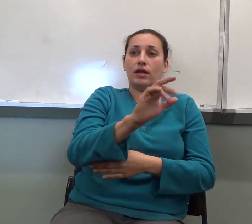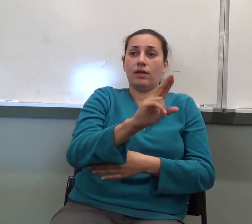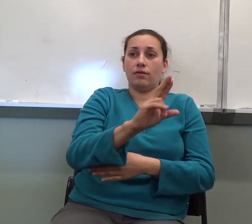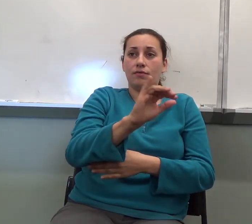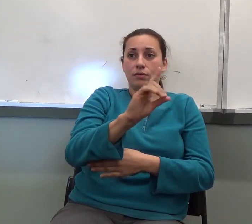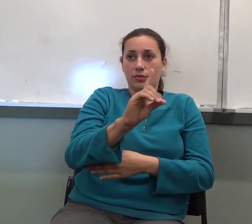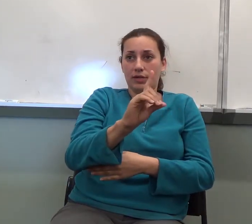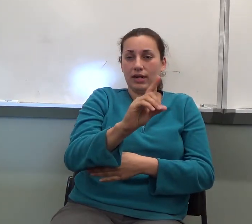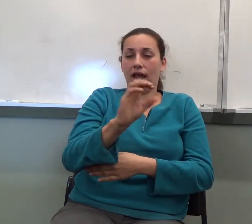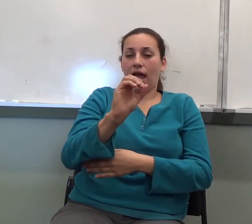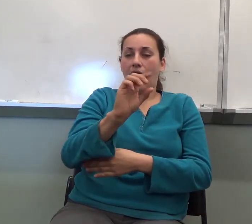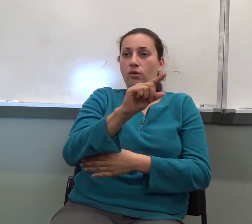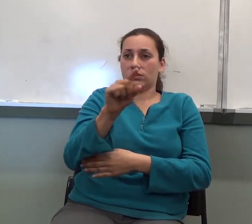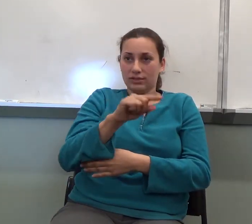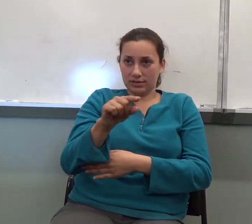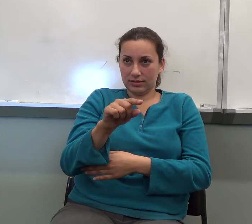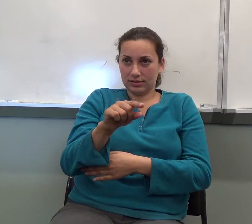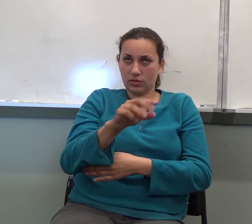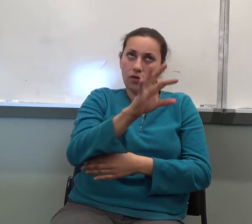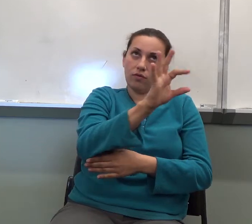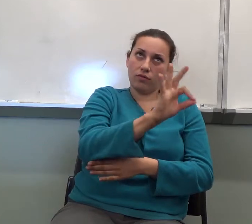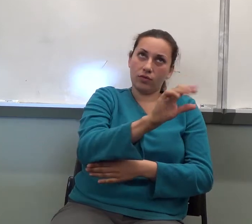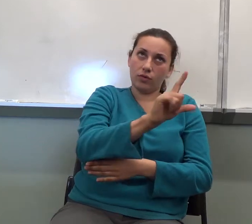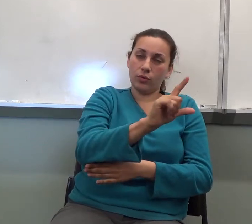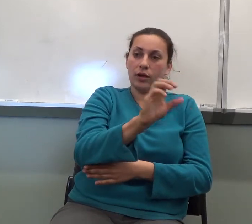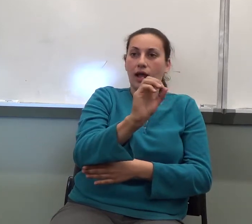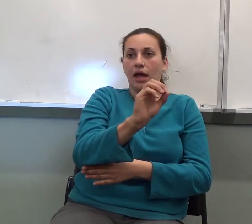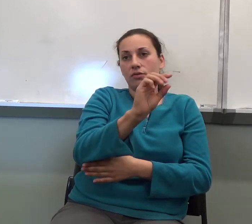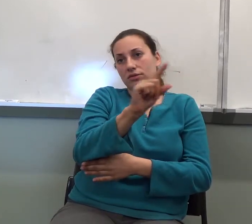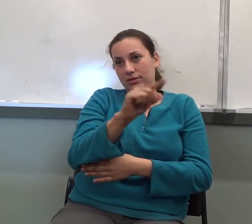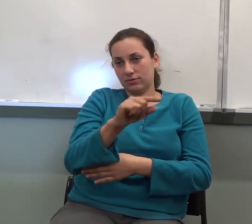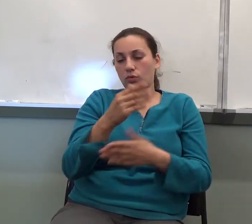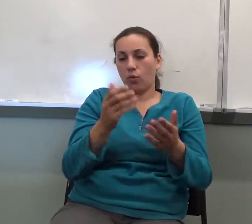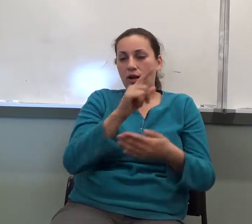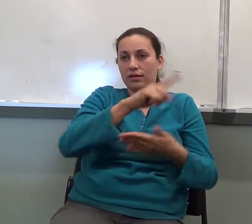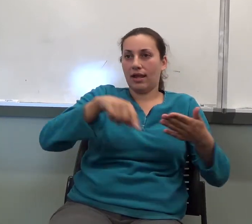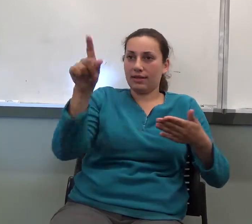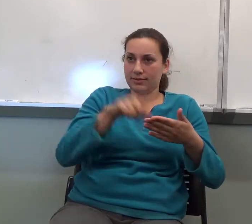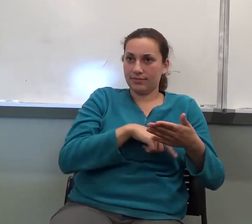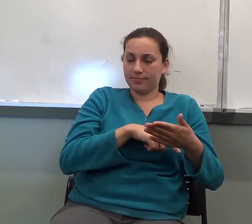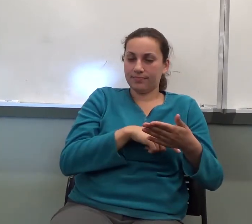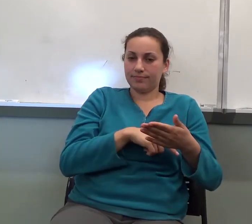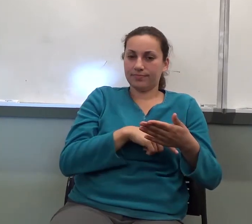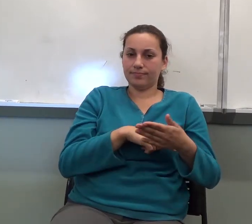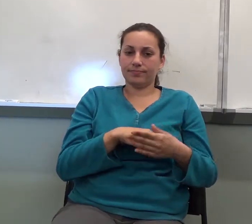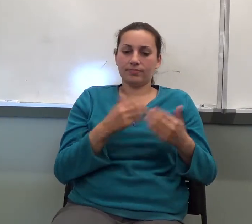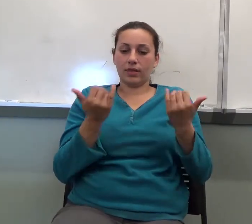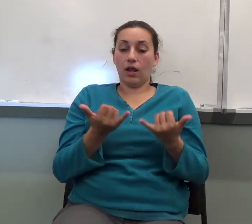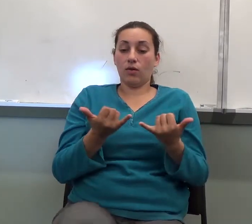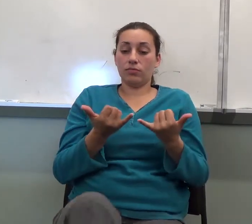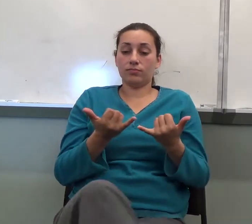that. So we have to put the milliliters on the top. Okay, now put the numbers in. 1 fluid ounce, 30